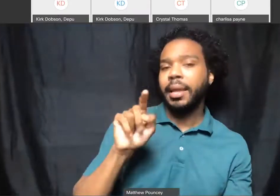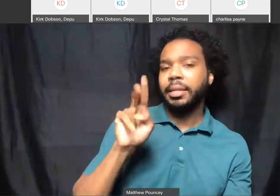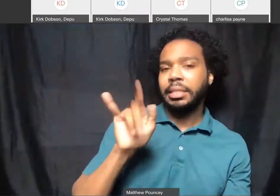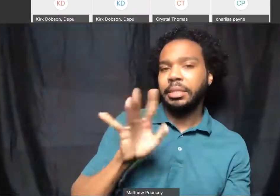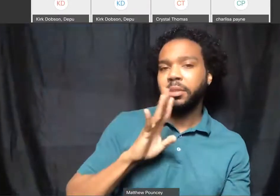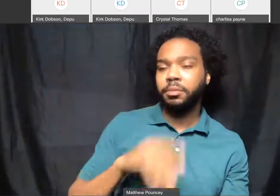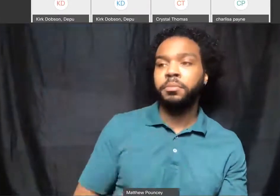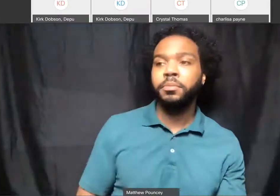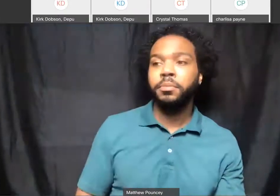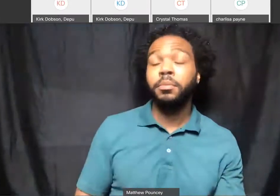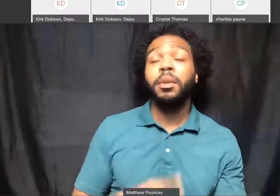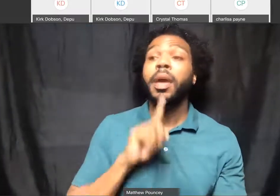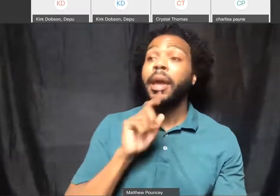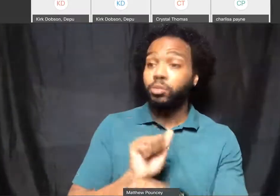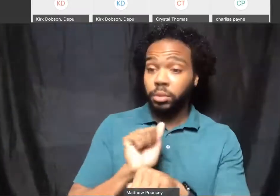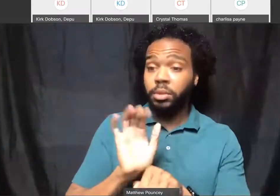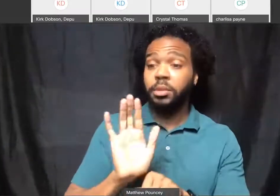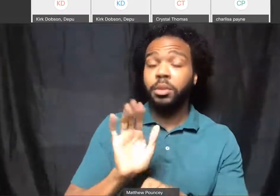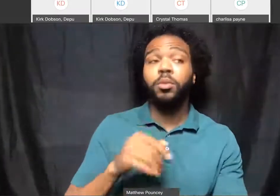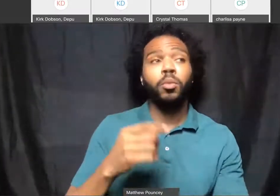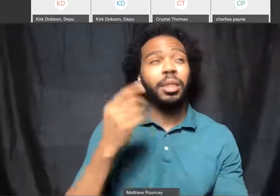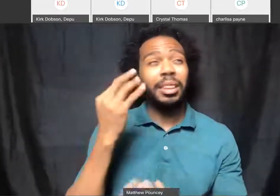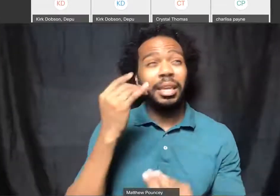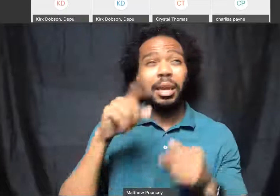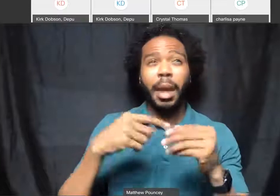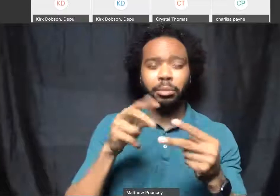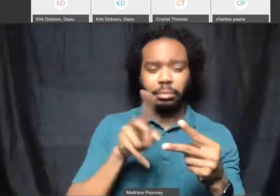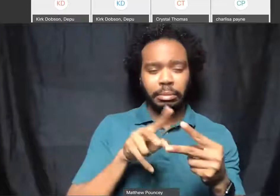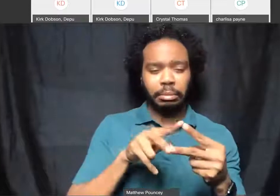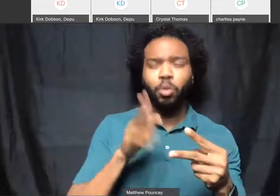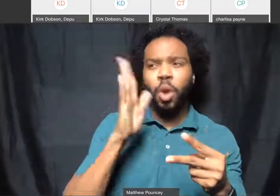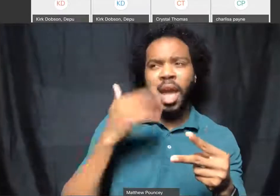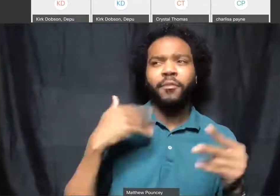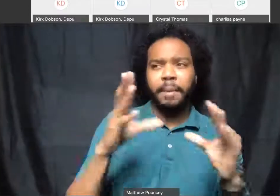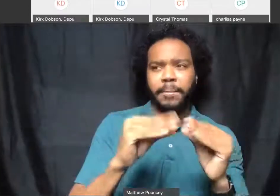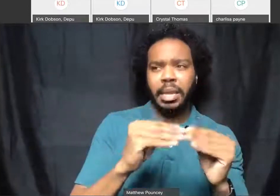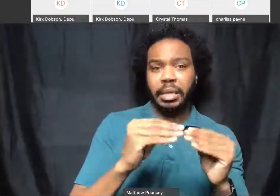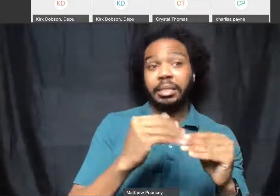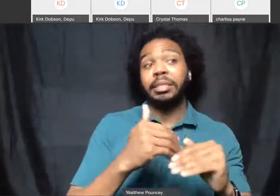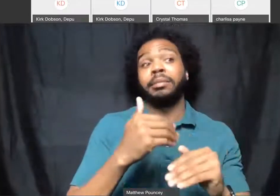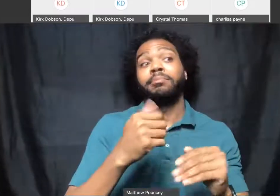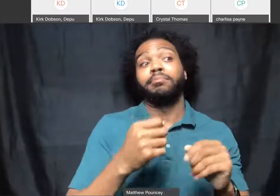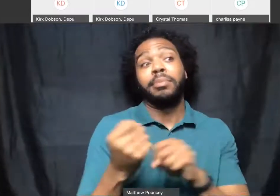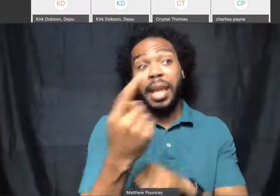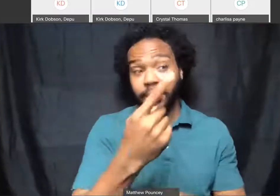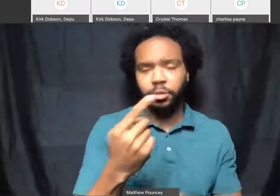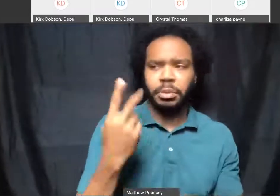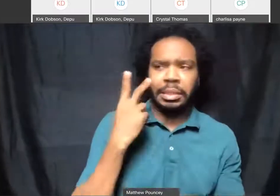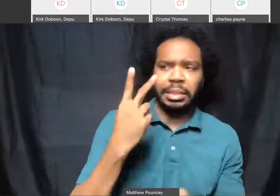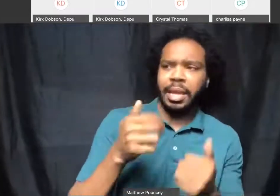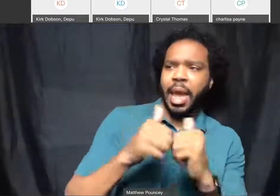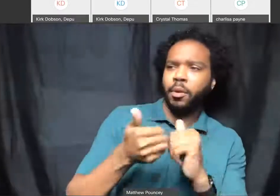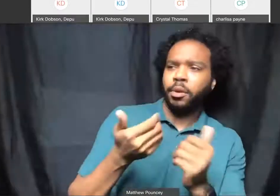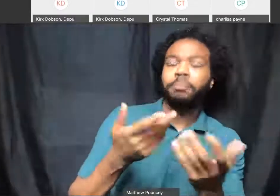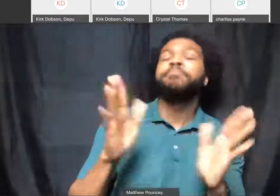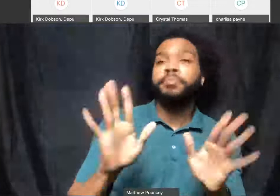actually we are also thinking about, and we're going to have a meeting next year to discuss how we might be able to, so one of the